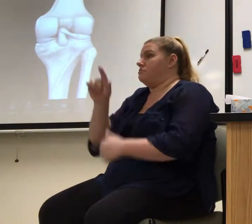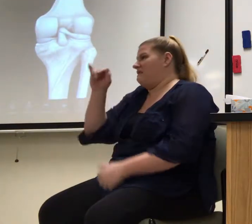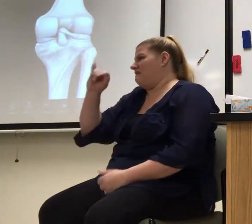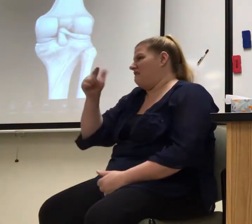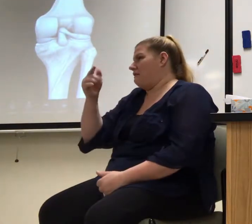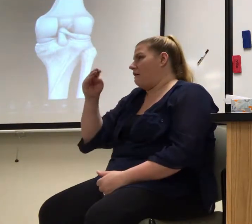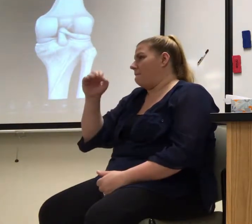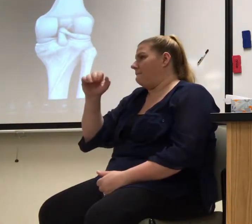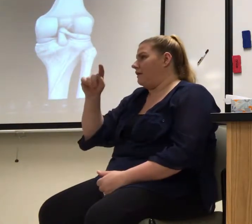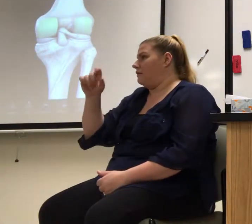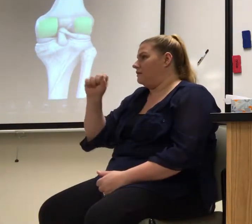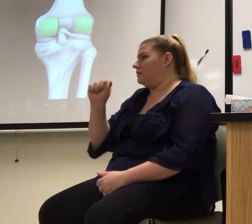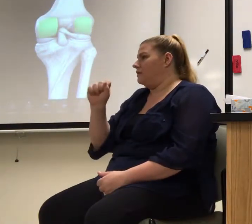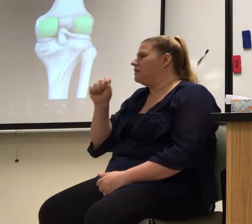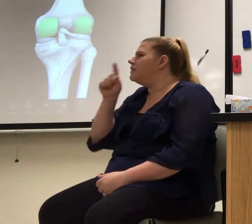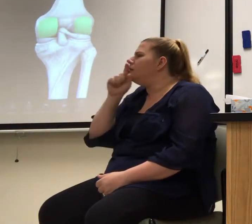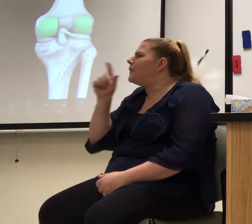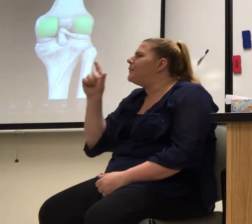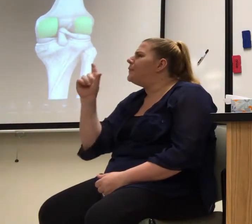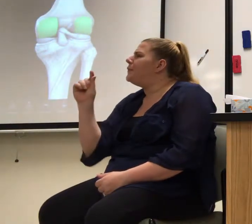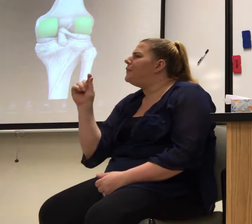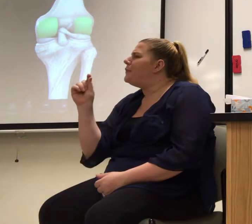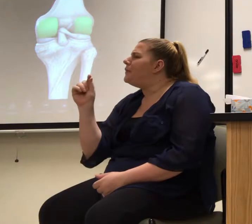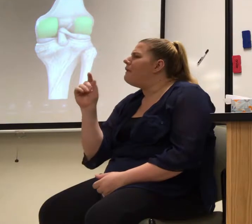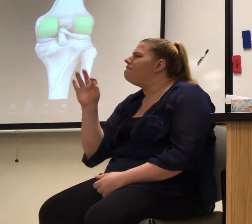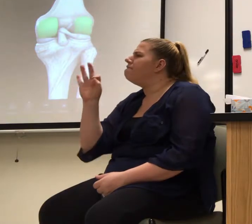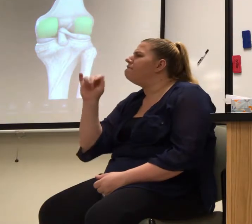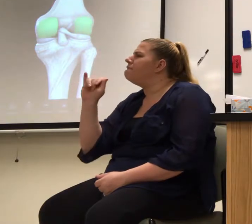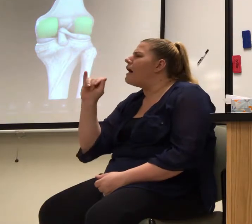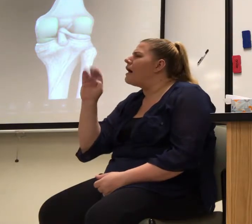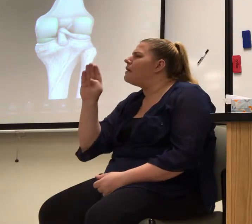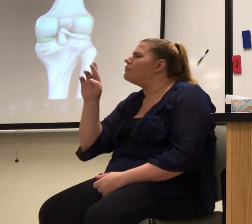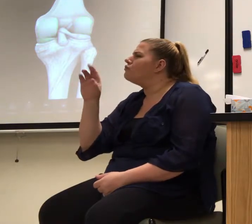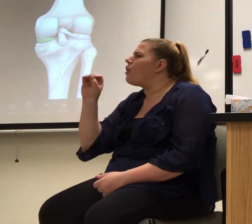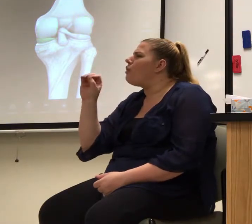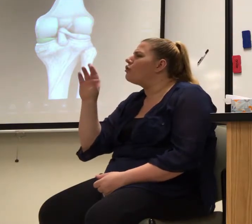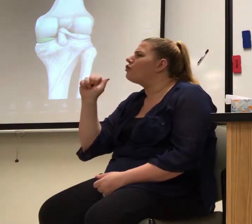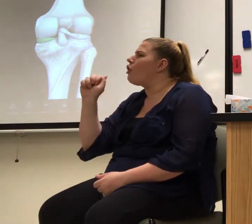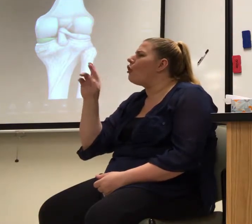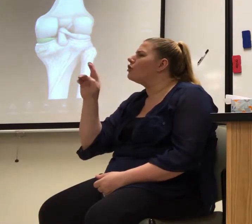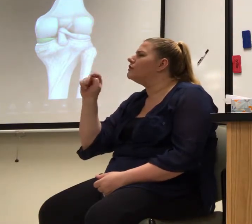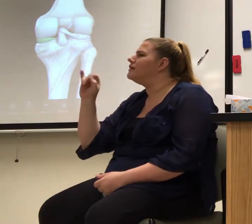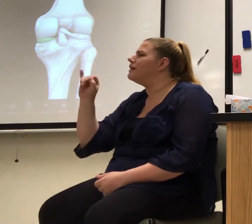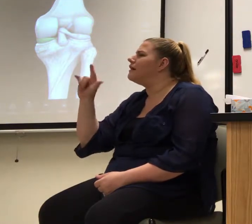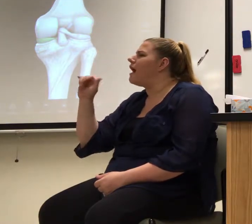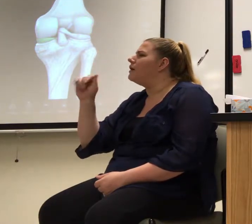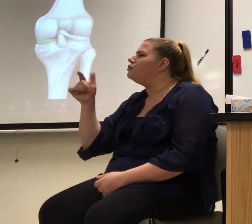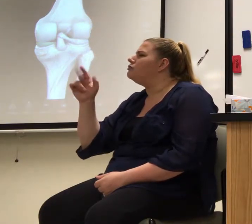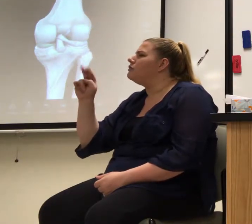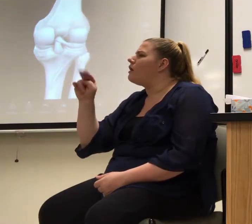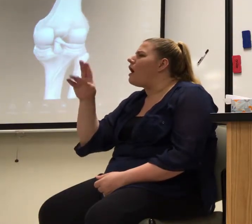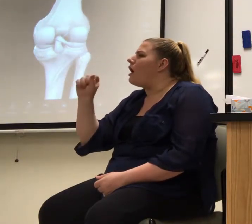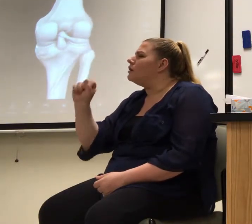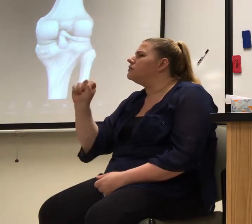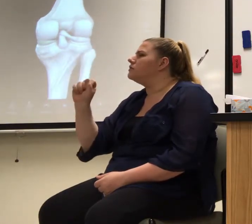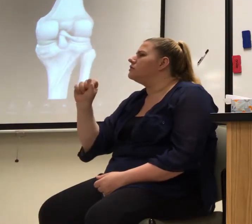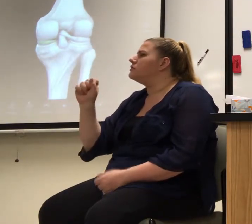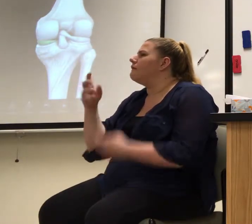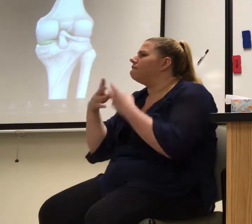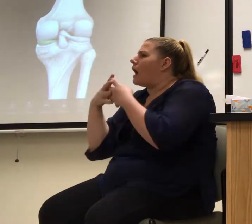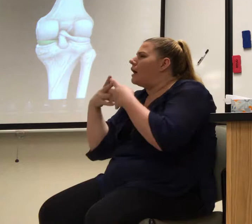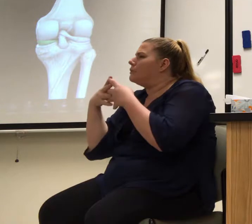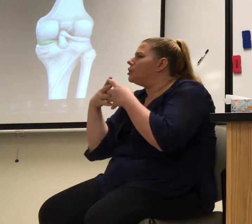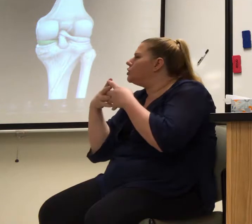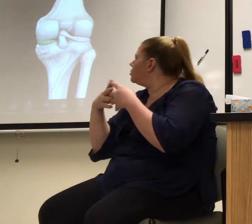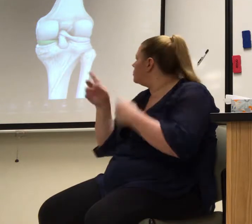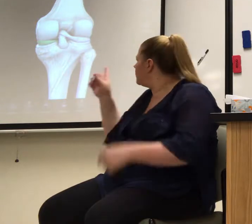There's little fibrocartilaginous shock pads called the menisci. These little discs. Let me see